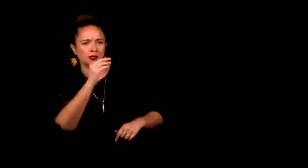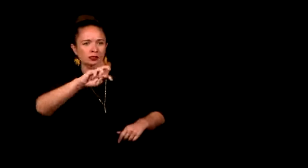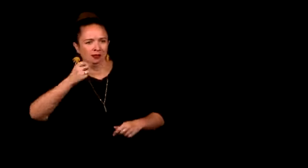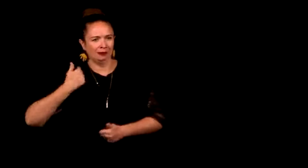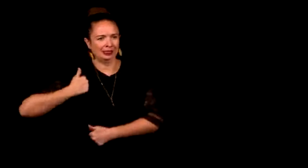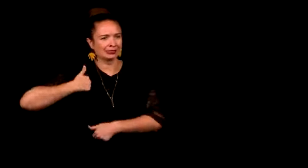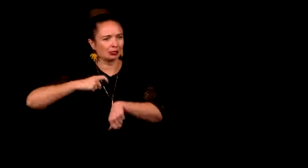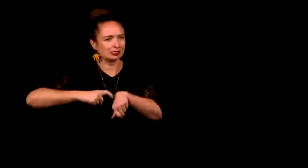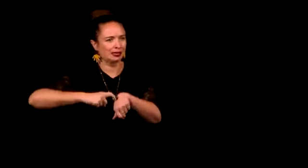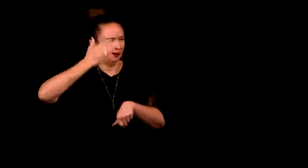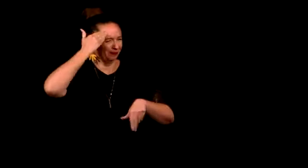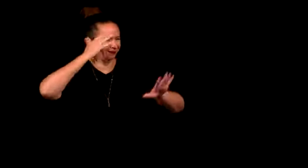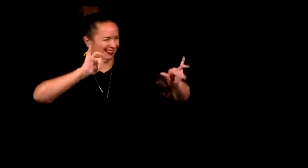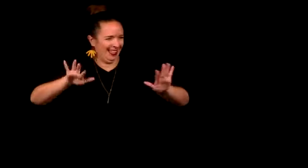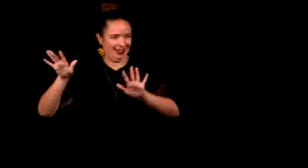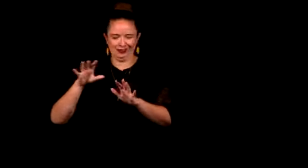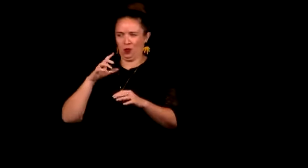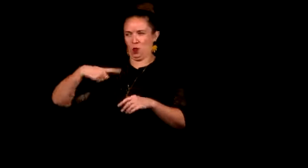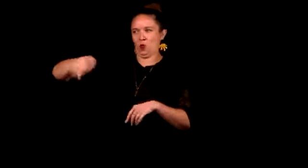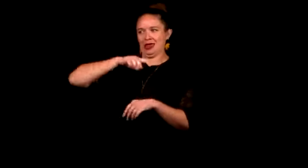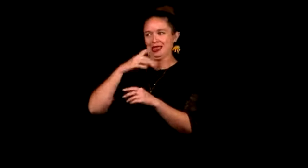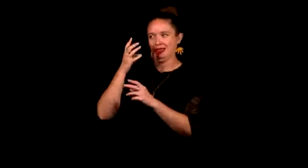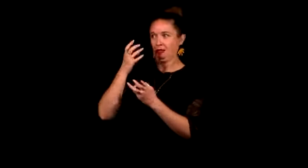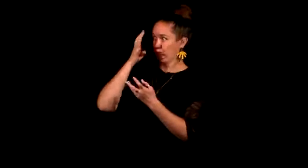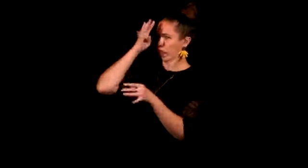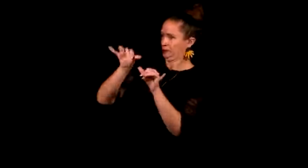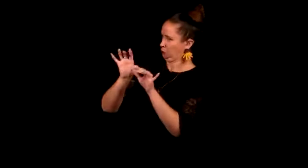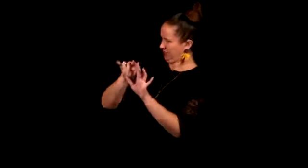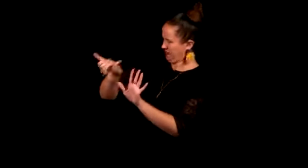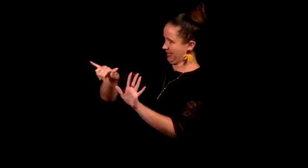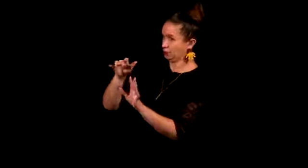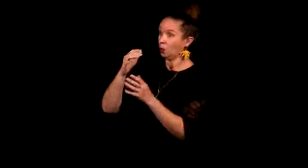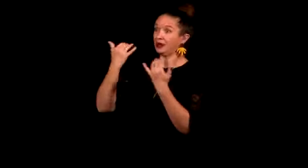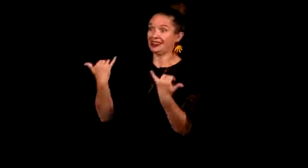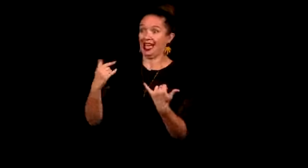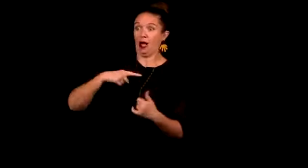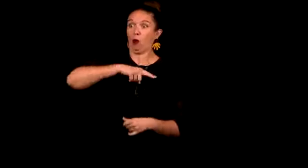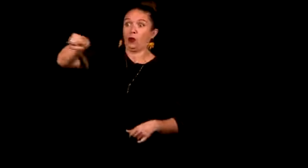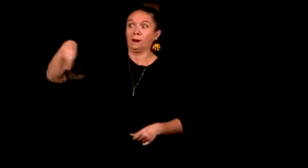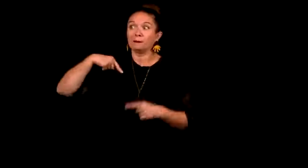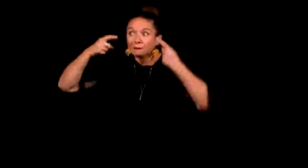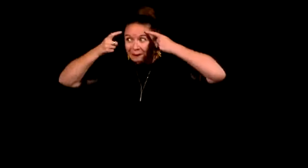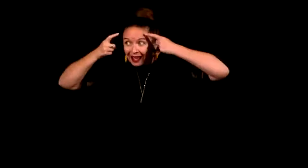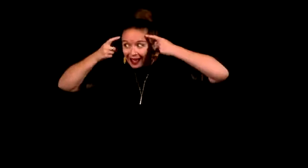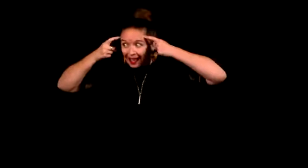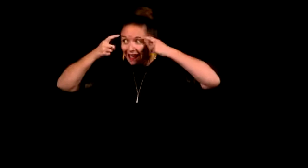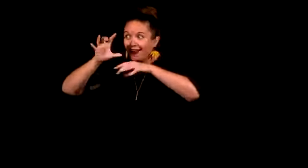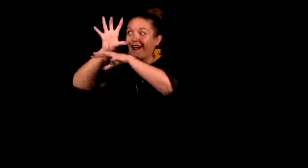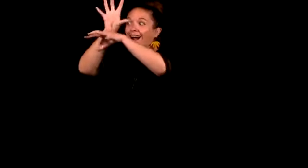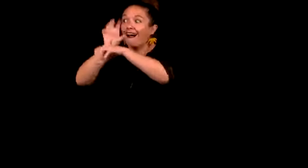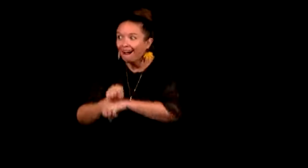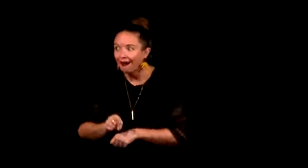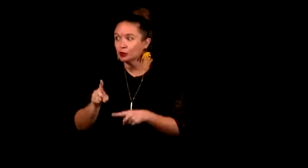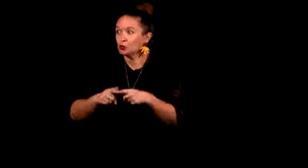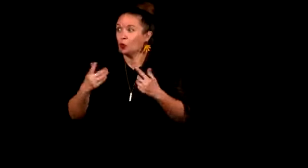know, we couldn't say it's like 13 minutes past the hour, 14 minutes past the hour. But again, these are still made up. It's in our minds. We